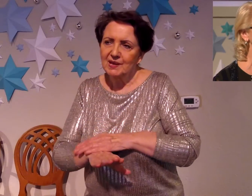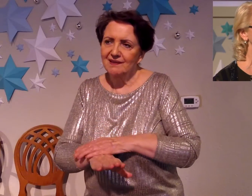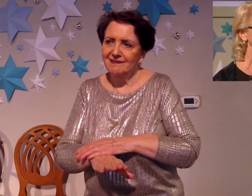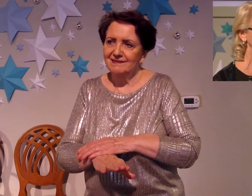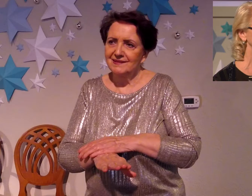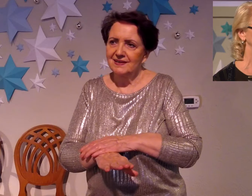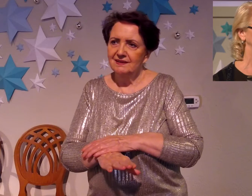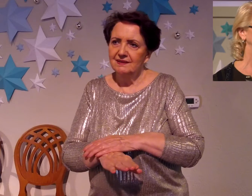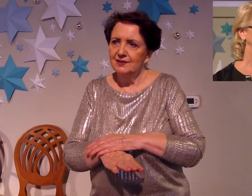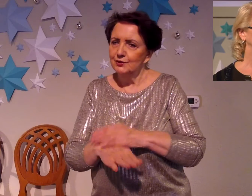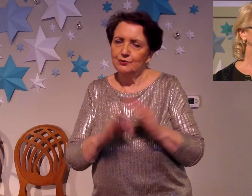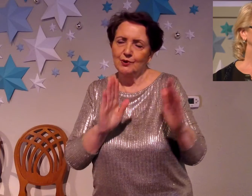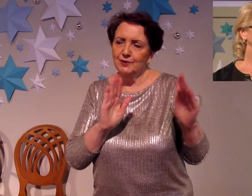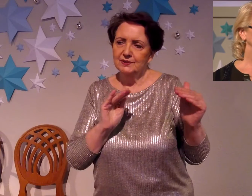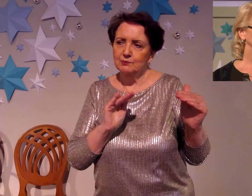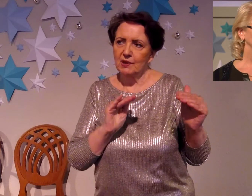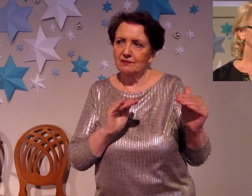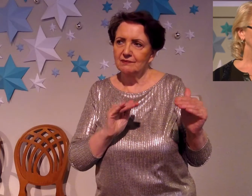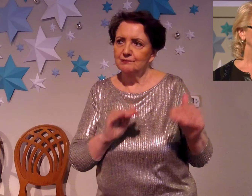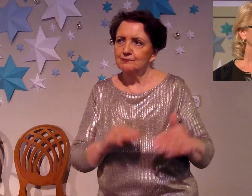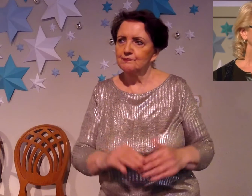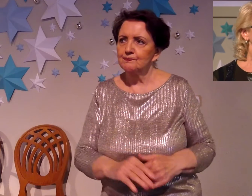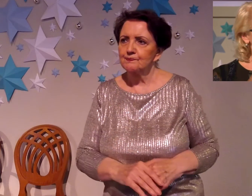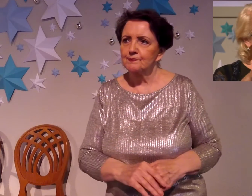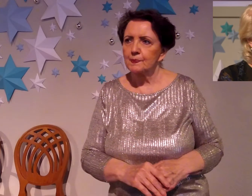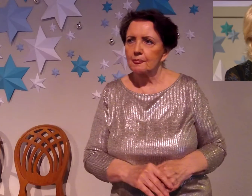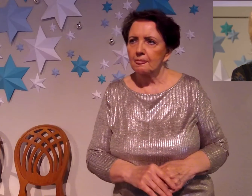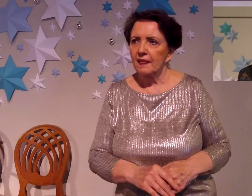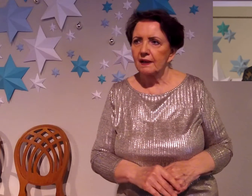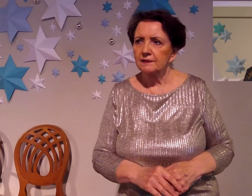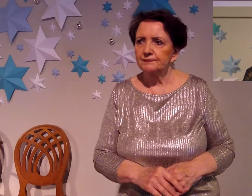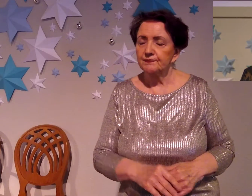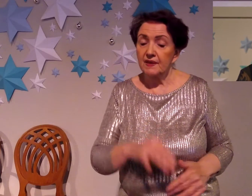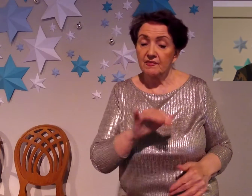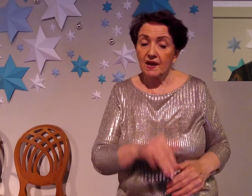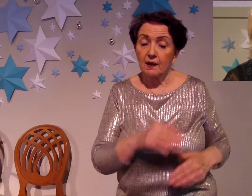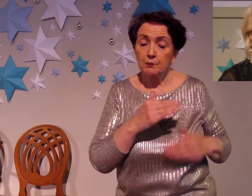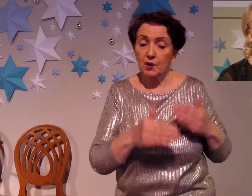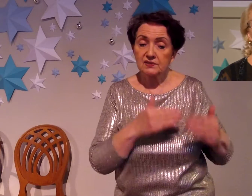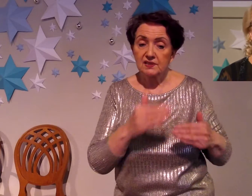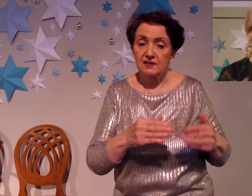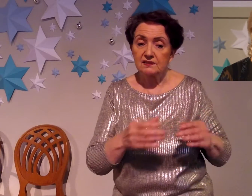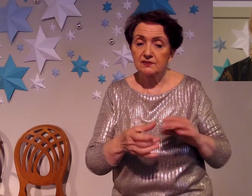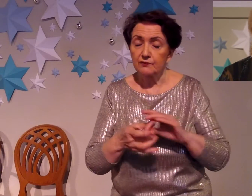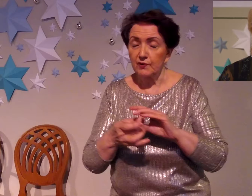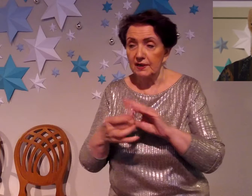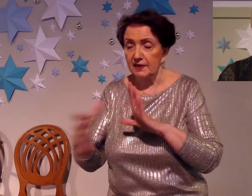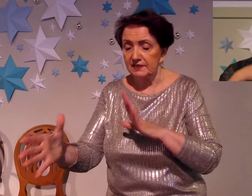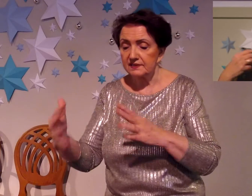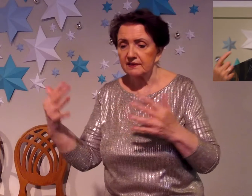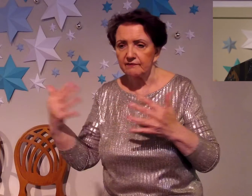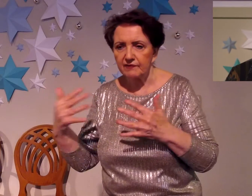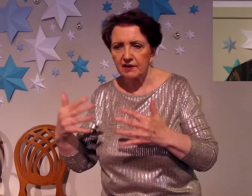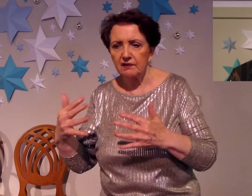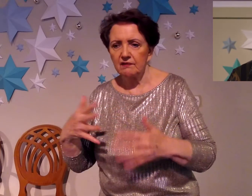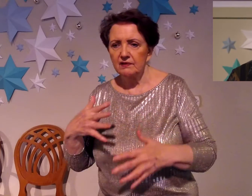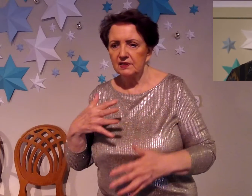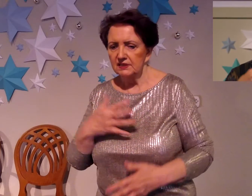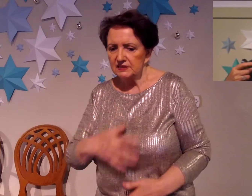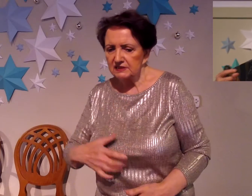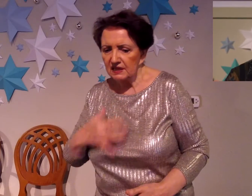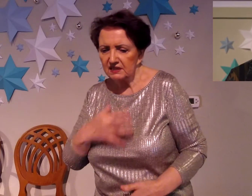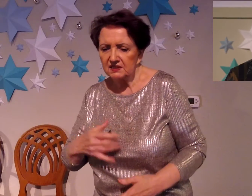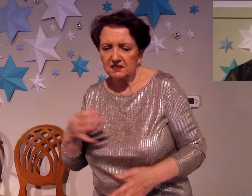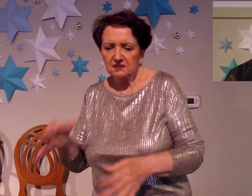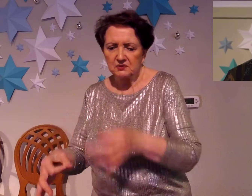so unexpectedly. And in that process of releasing fear and releasing our anxiety and our